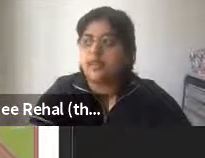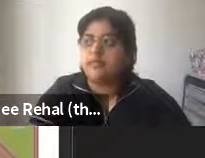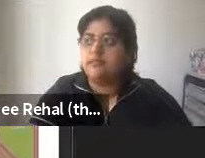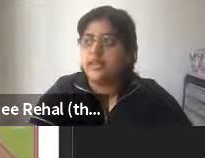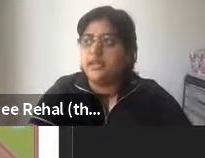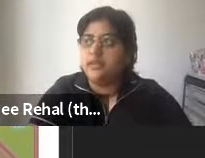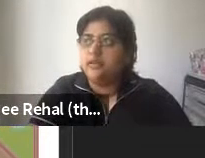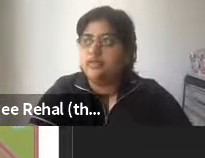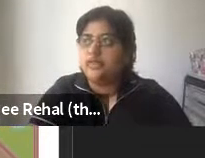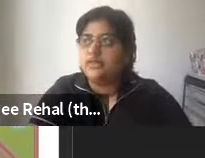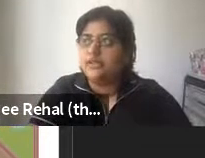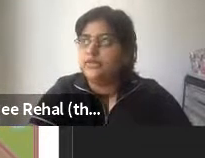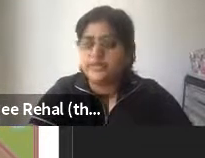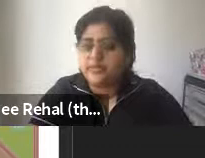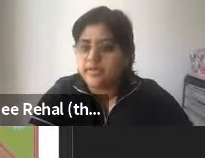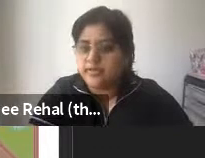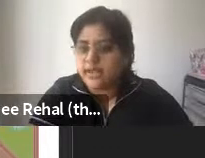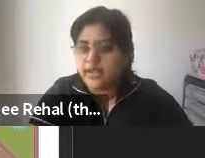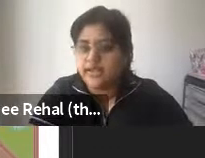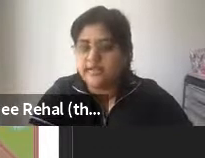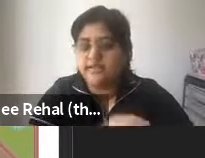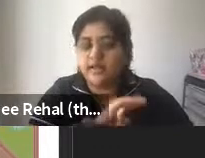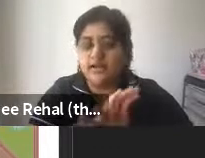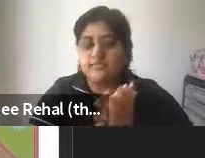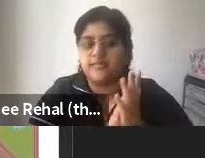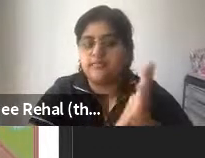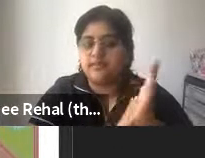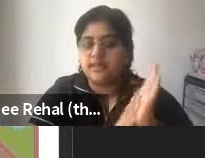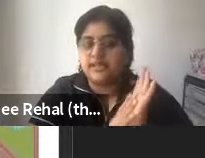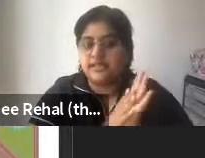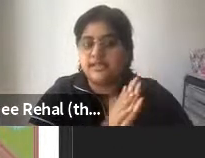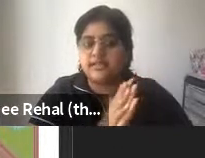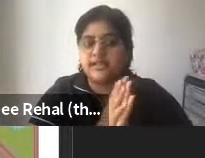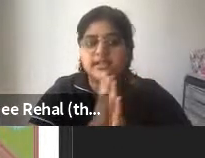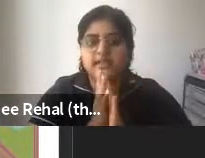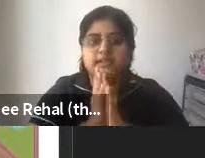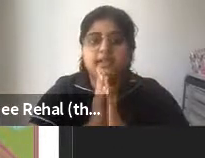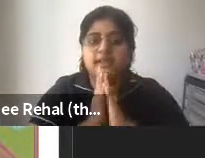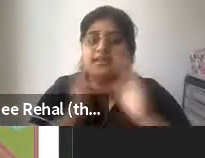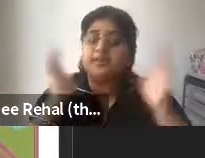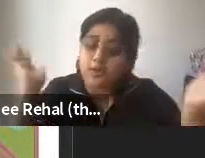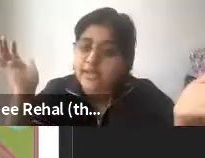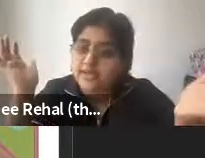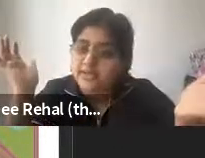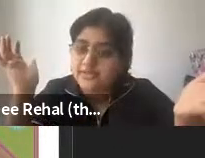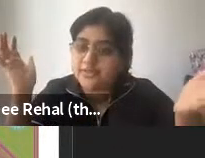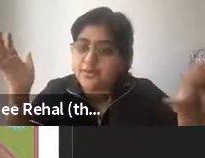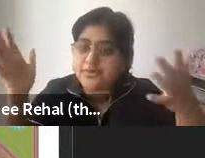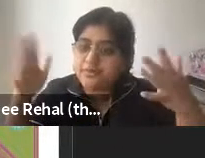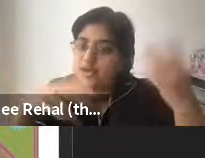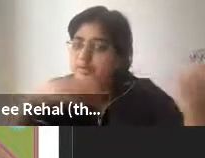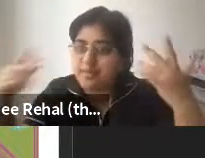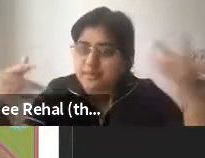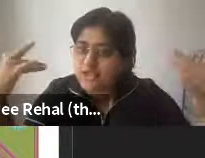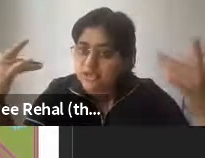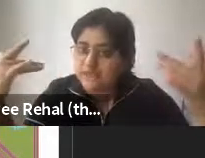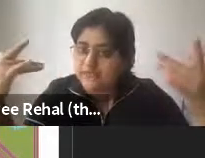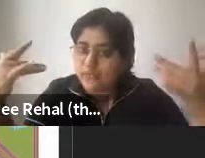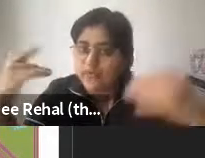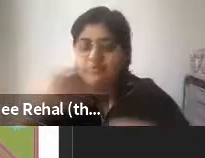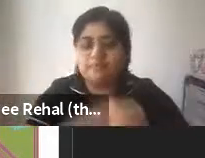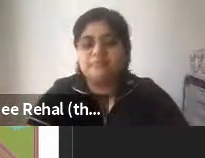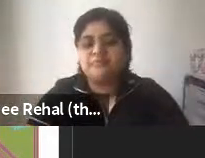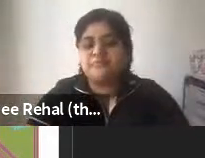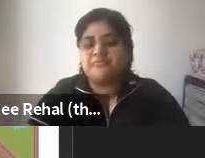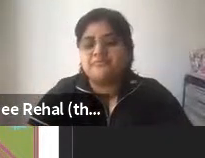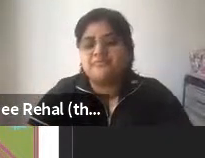because only two or three people applied, even when I extended the deadline, and they were all white. So they were also not the people the show was